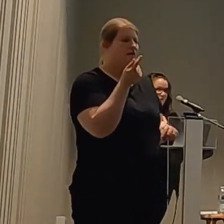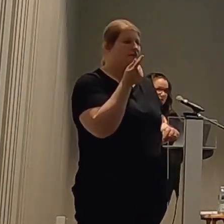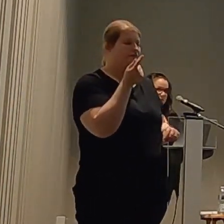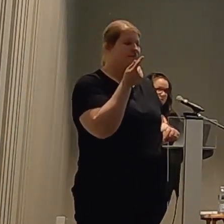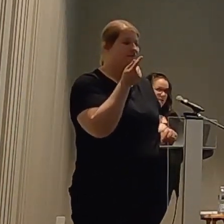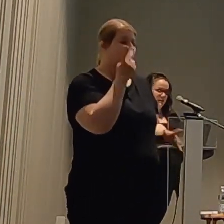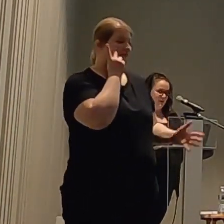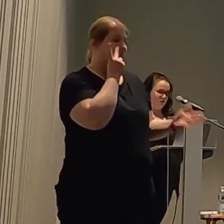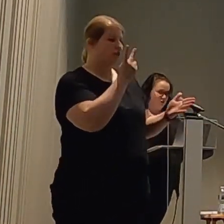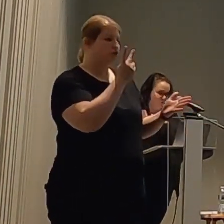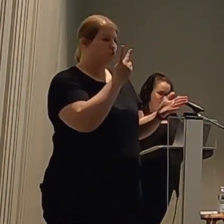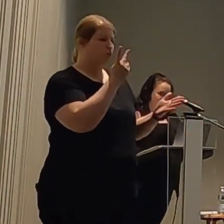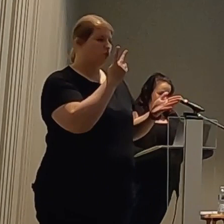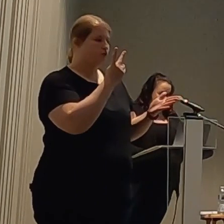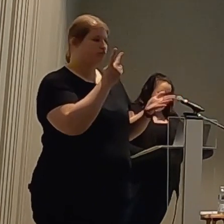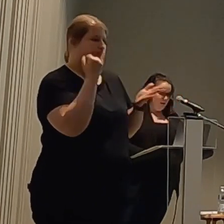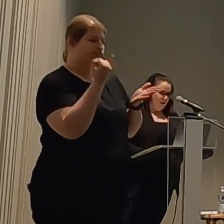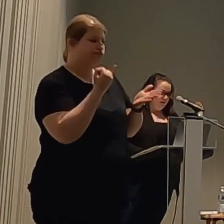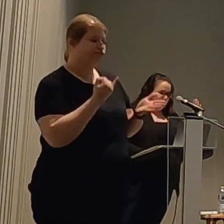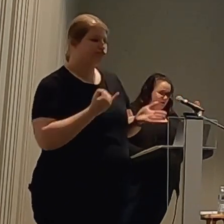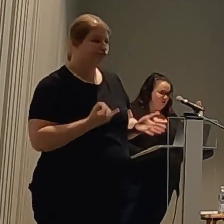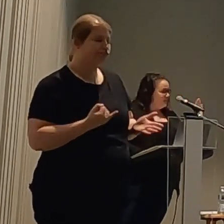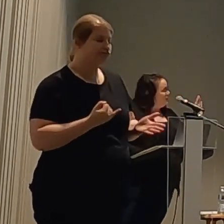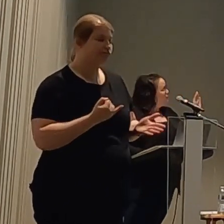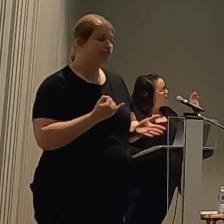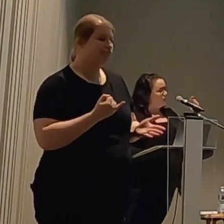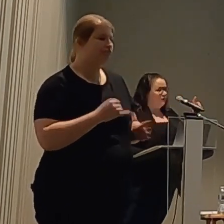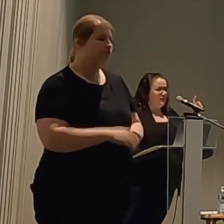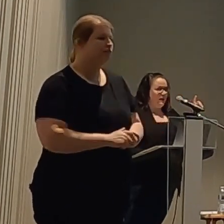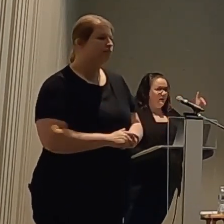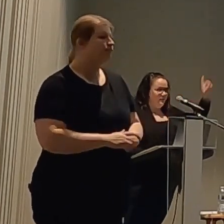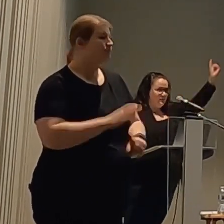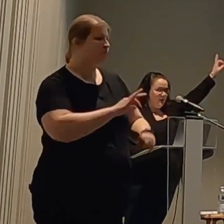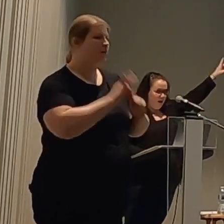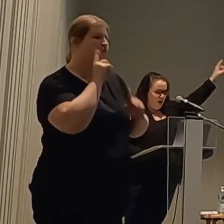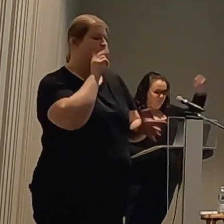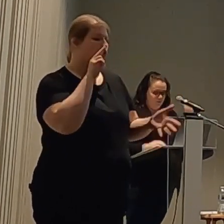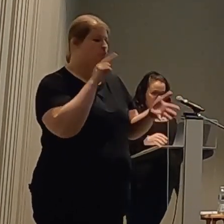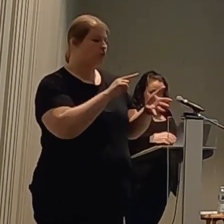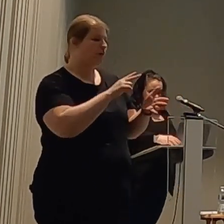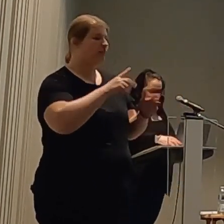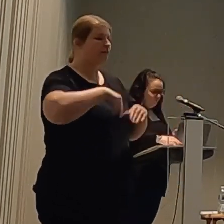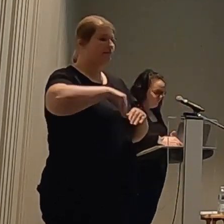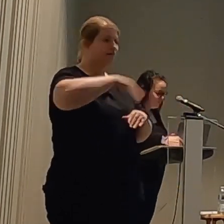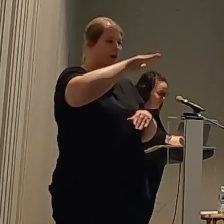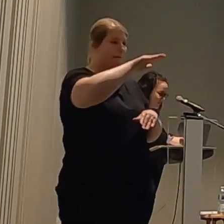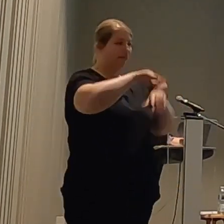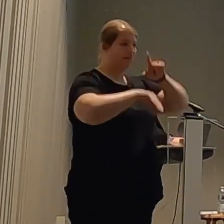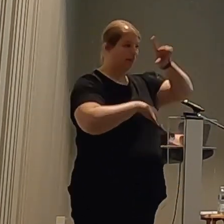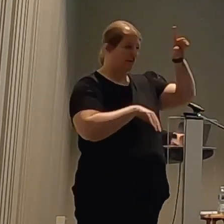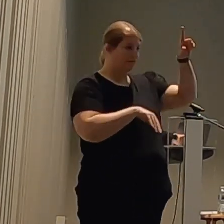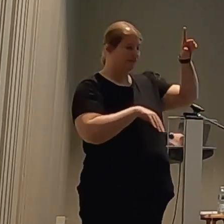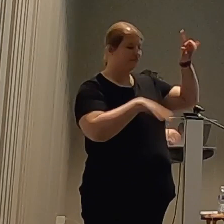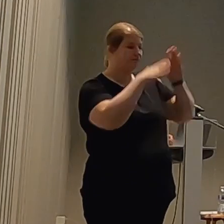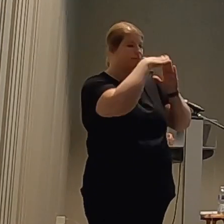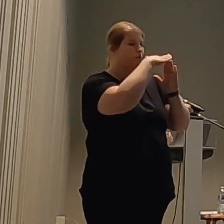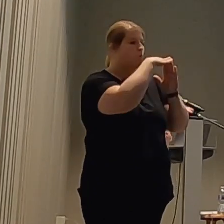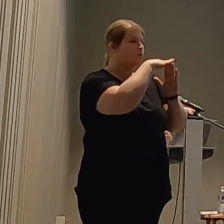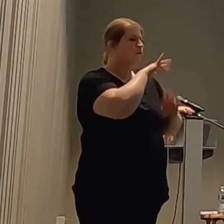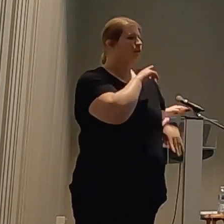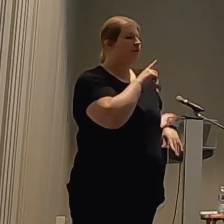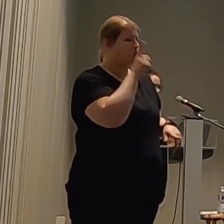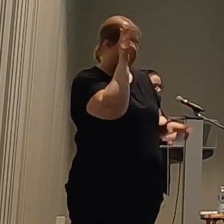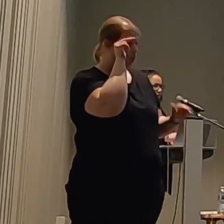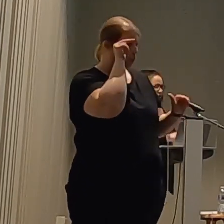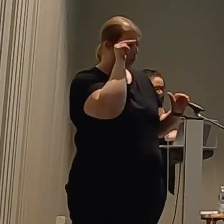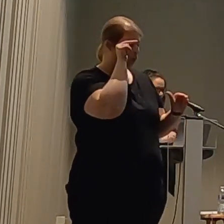visual reference in these drawings, especially if you look at the top left. That horse,